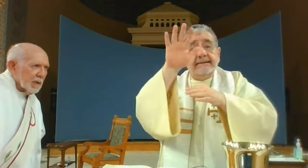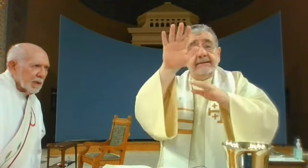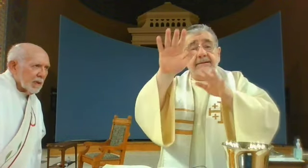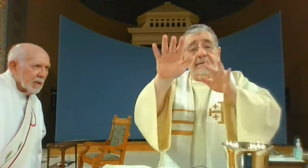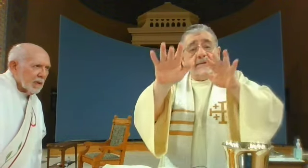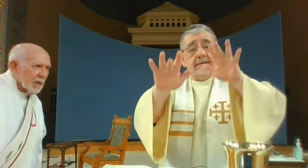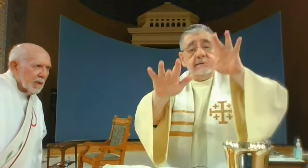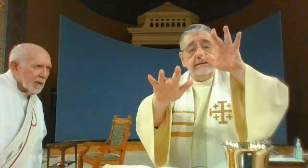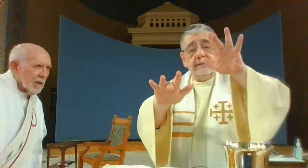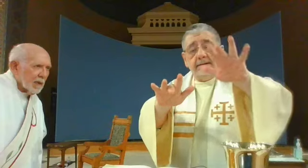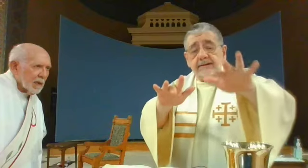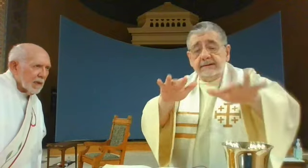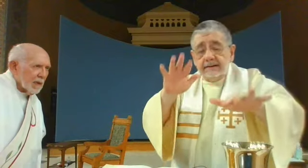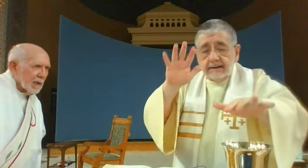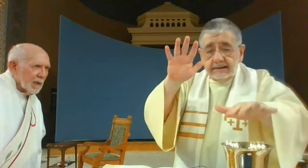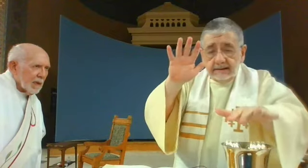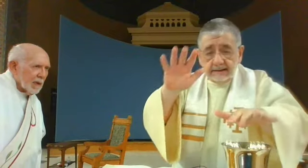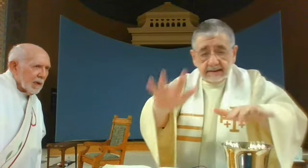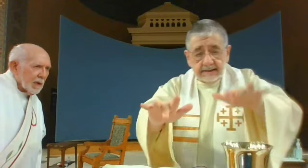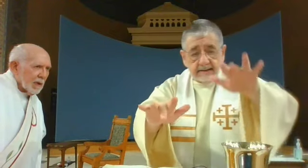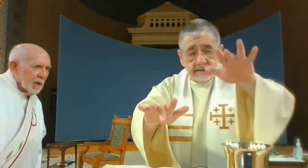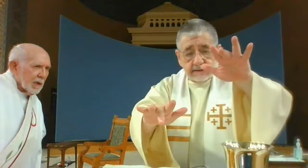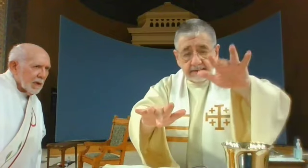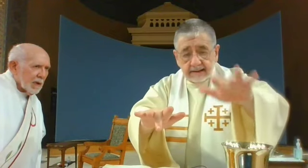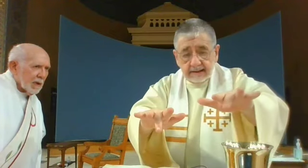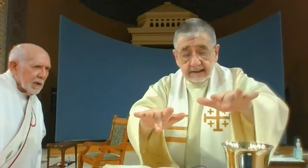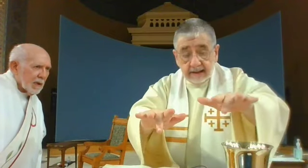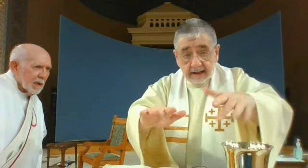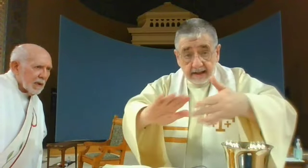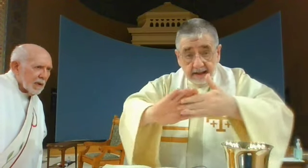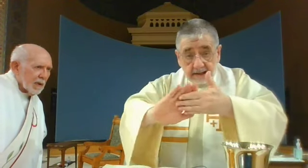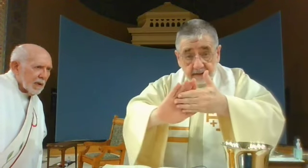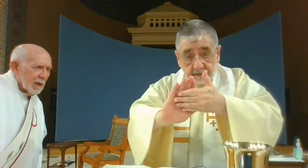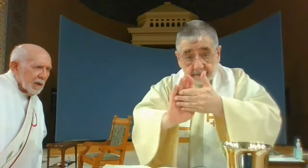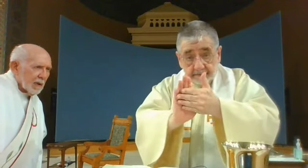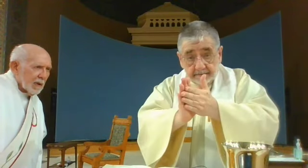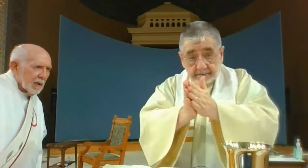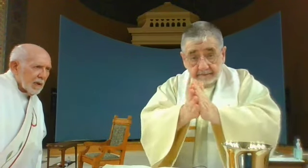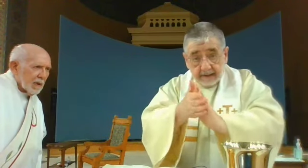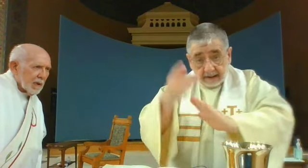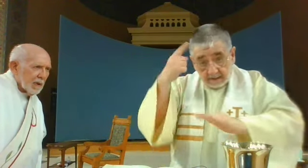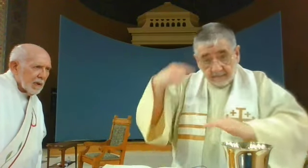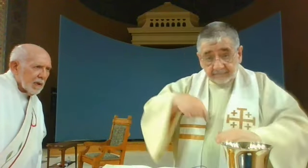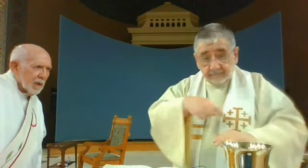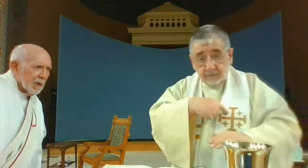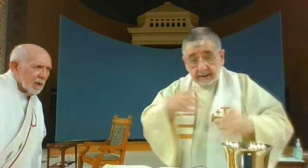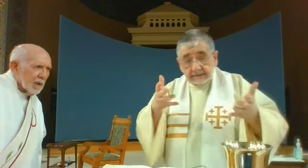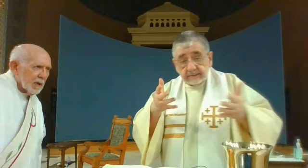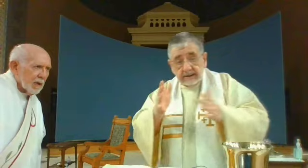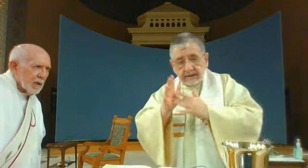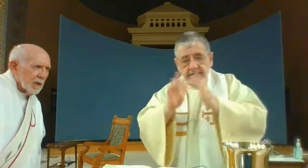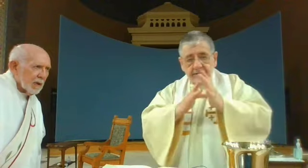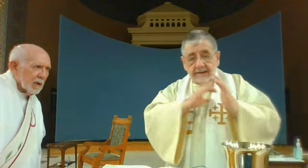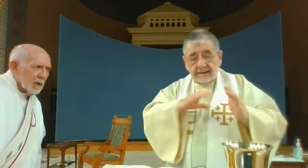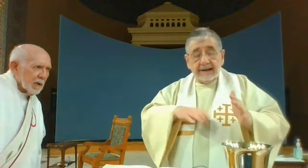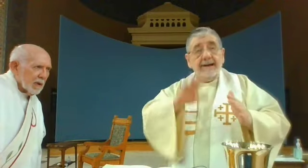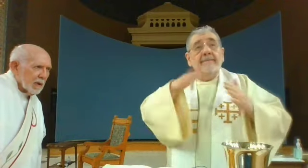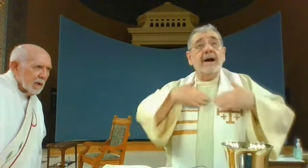pray, by sending down your Spirit, like the dewfall, so that they may become for us the body